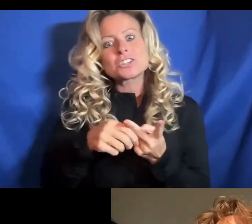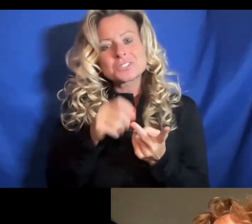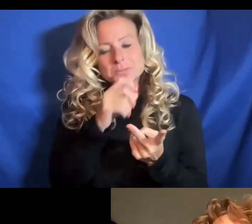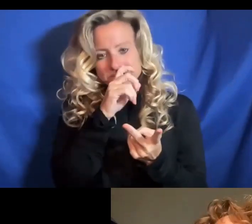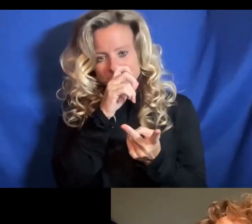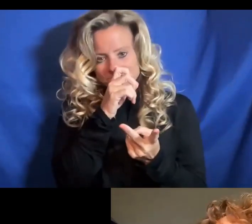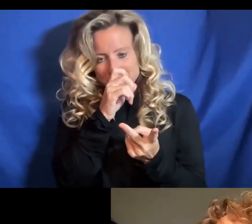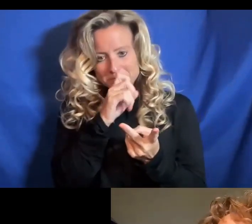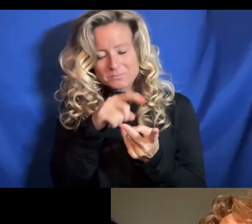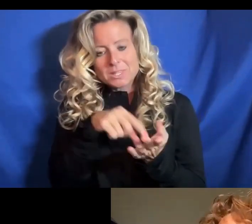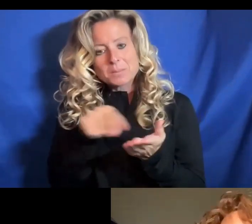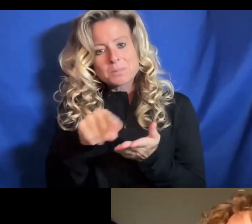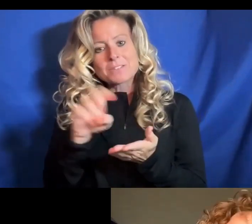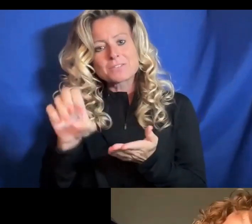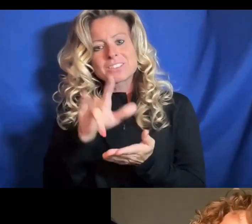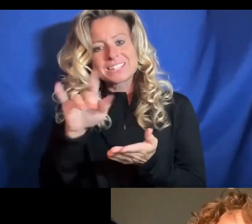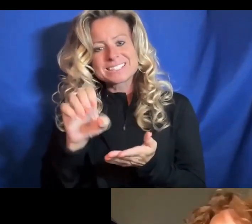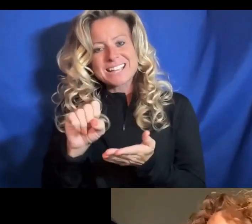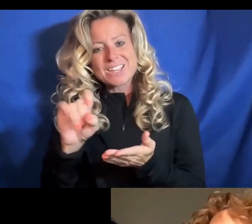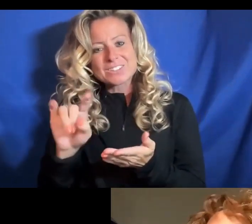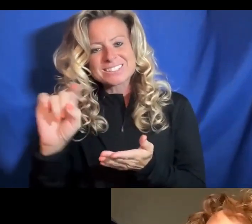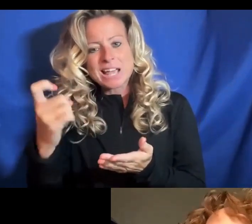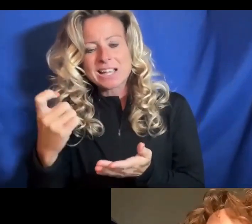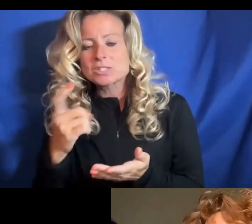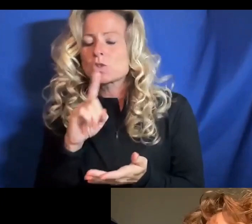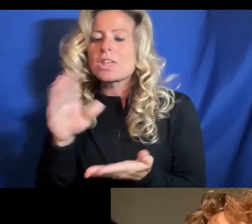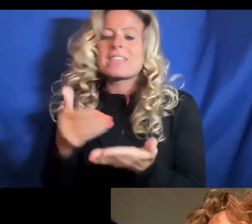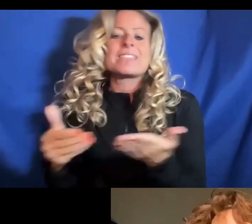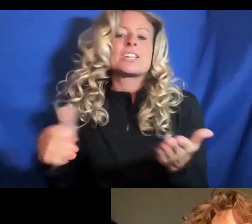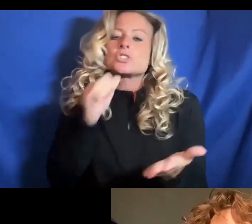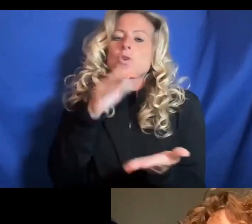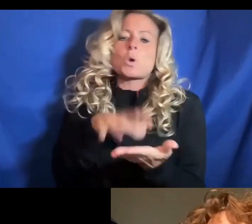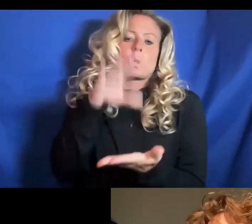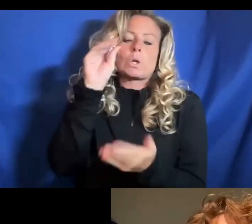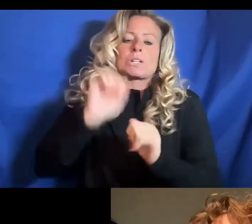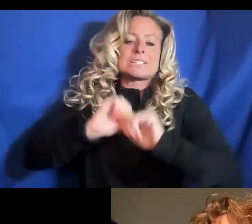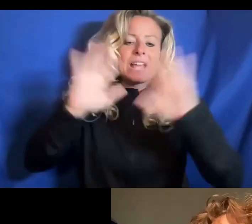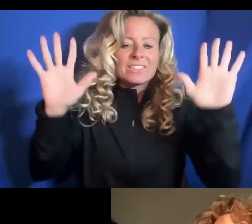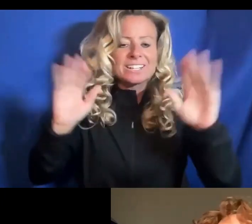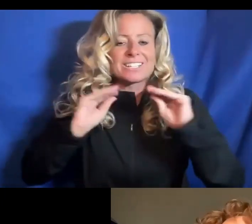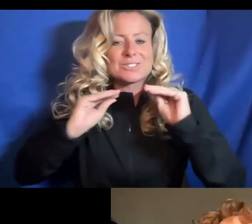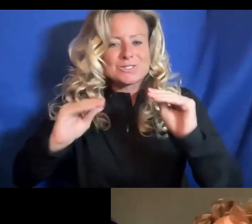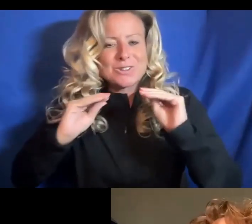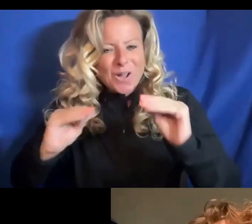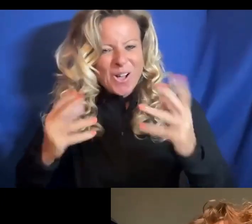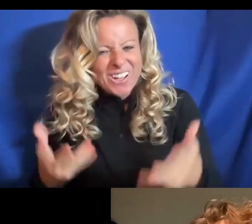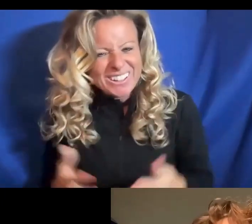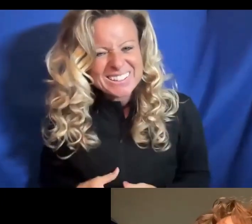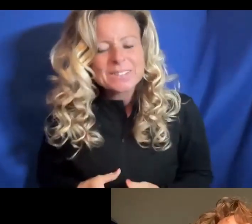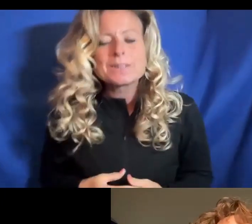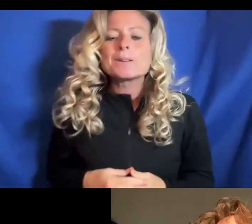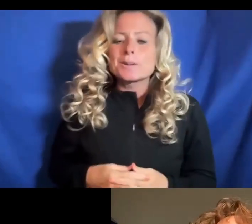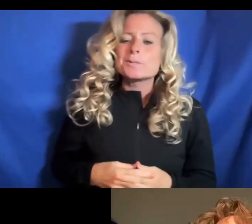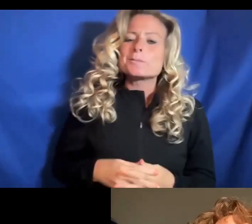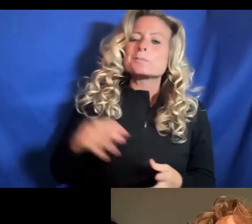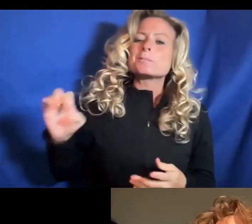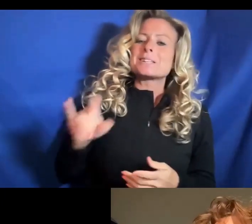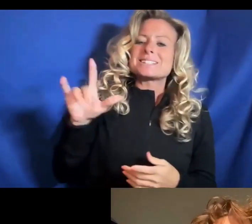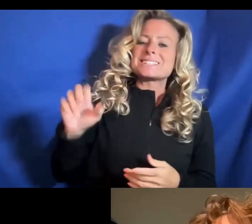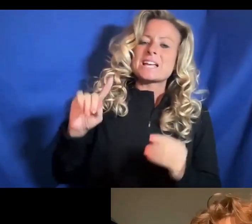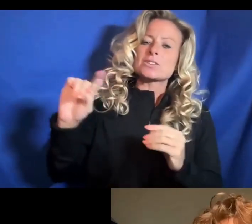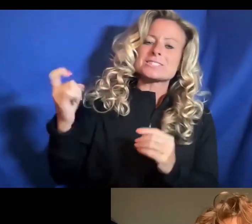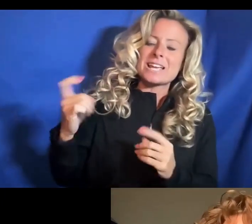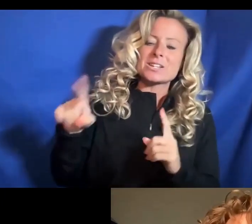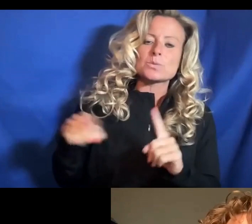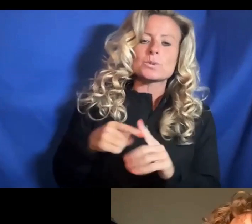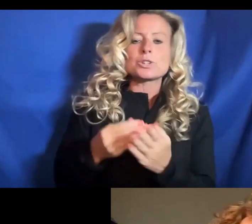pay for those sales tax. And it's just things that you just don't learn. Nothing is Right. taught for you, but sales tax, you have to pay a tax when